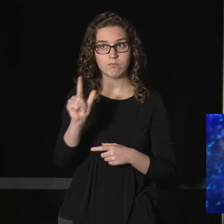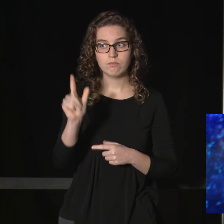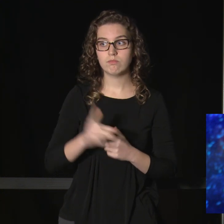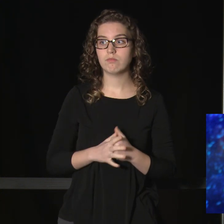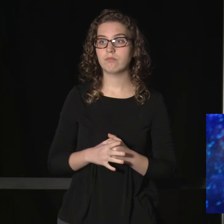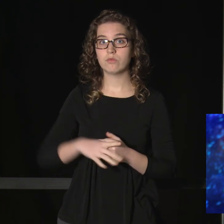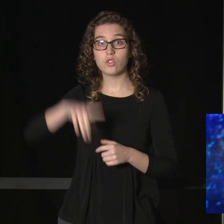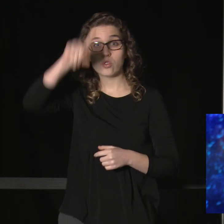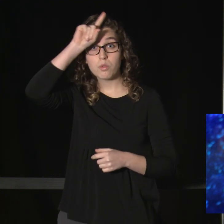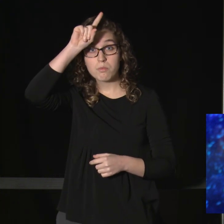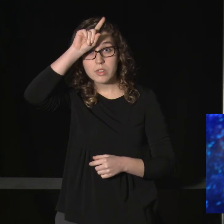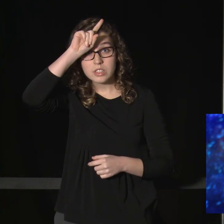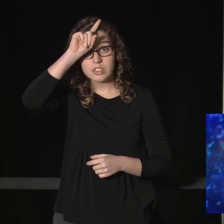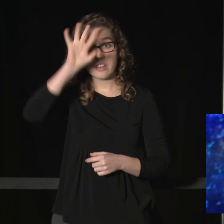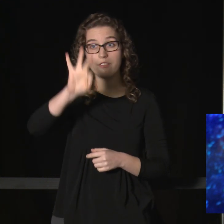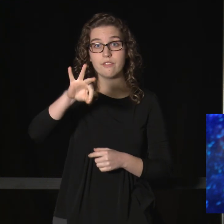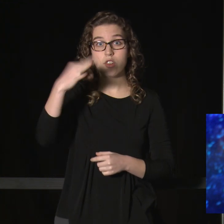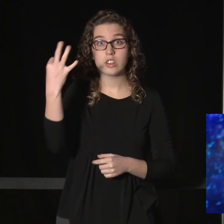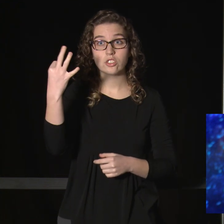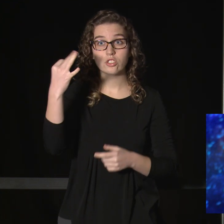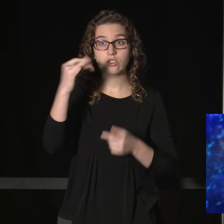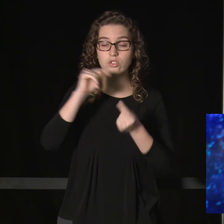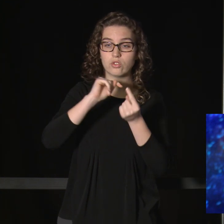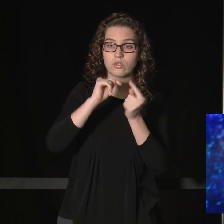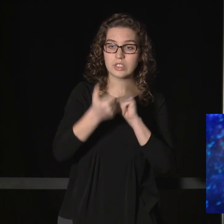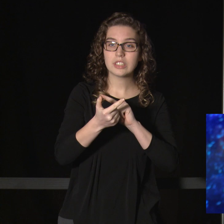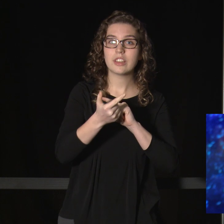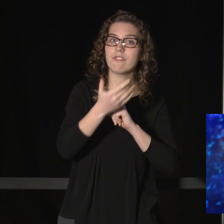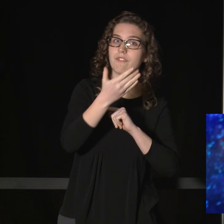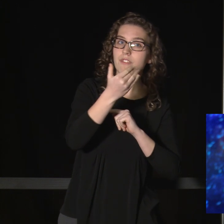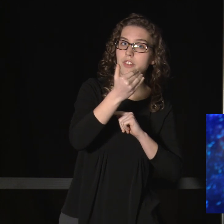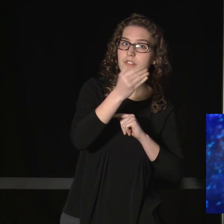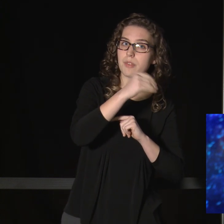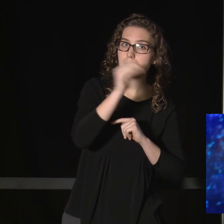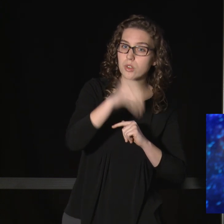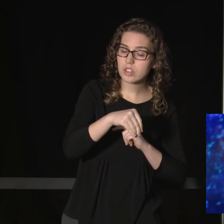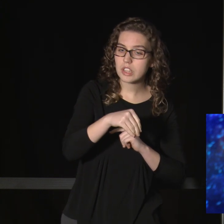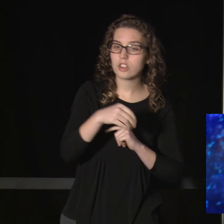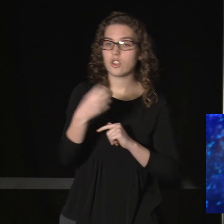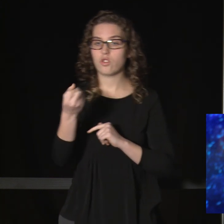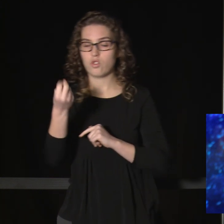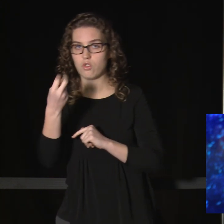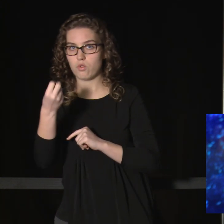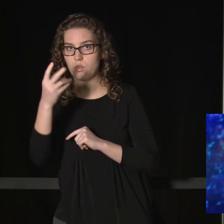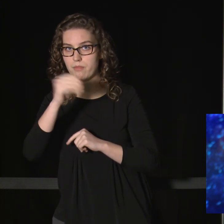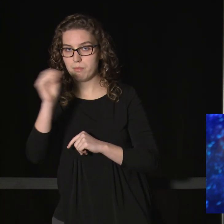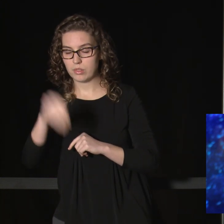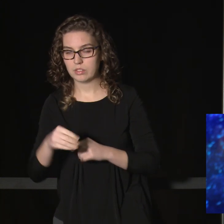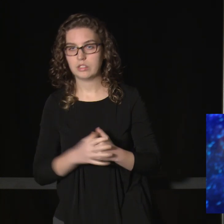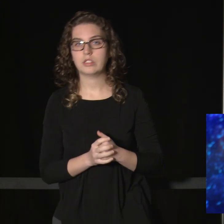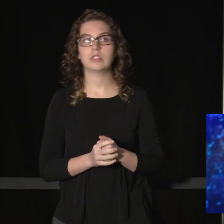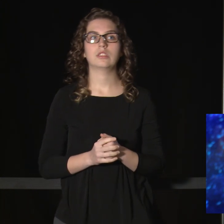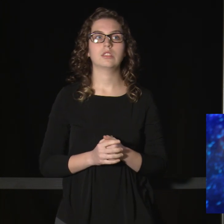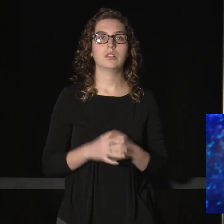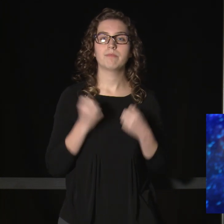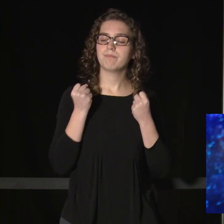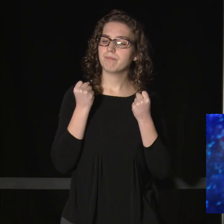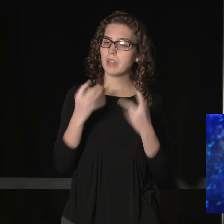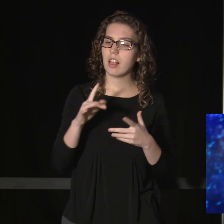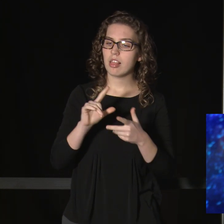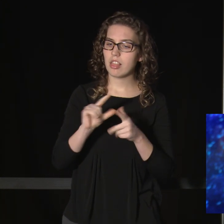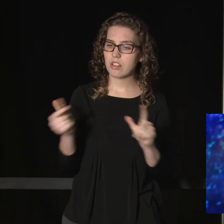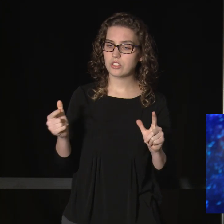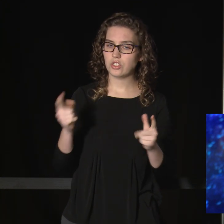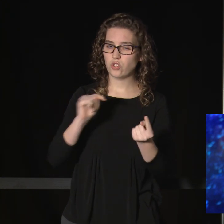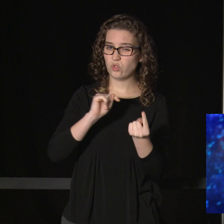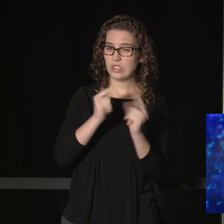and French have been translated into about 15% and 12%, respectively. And many languages have been